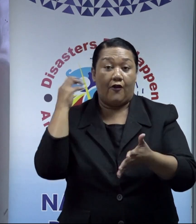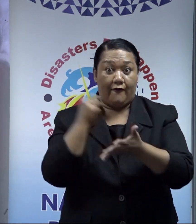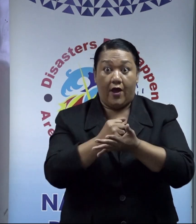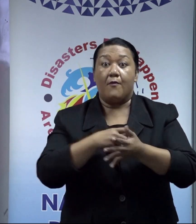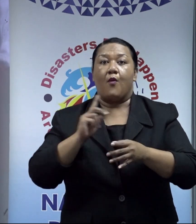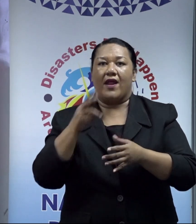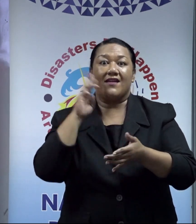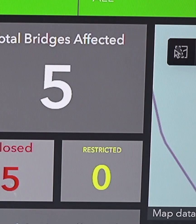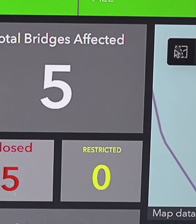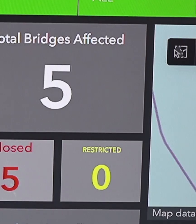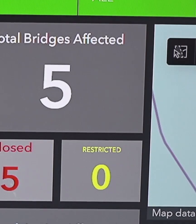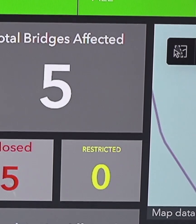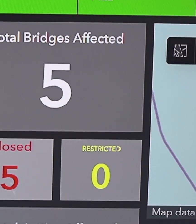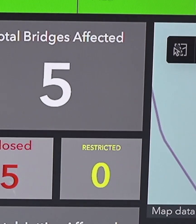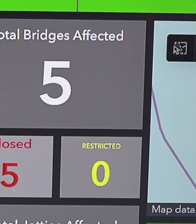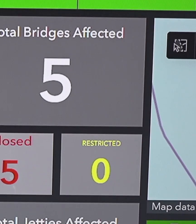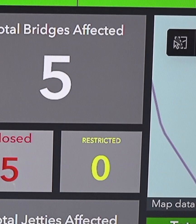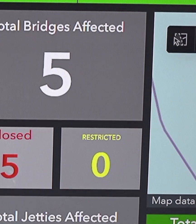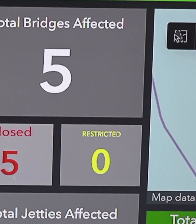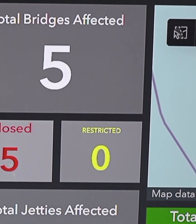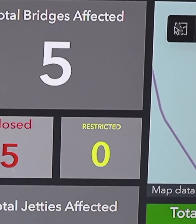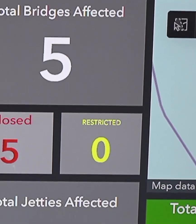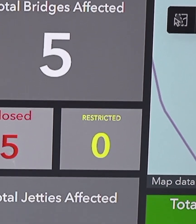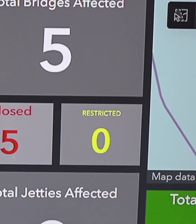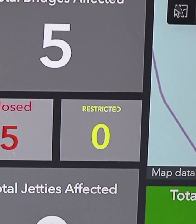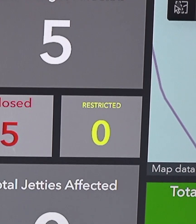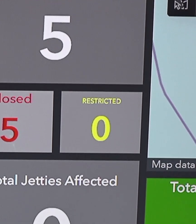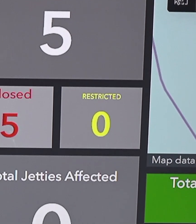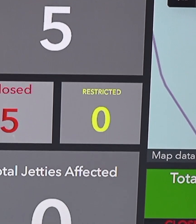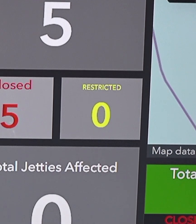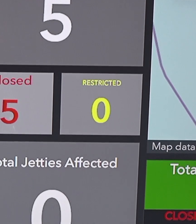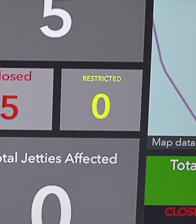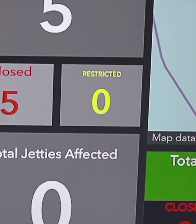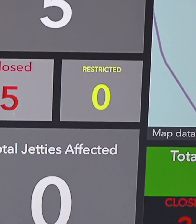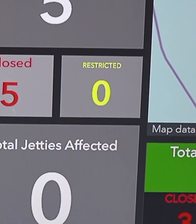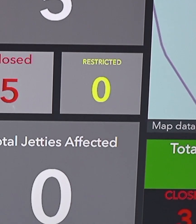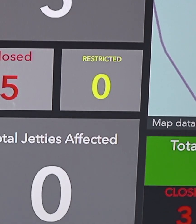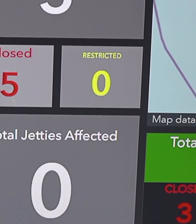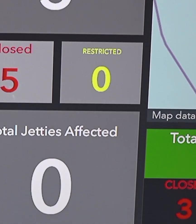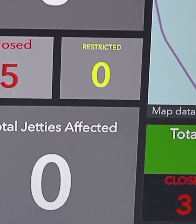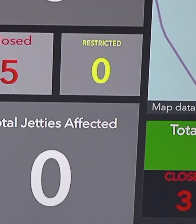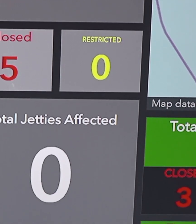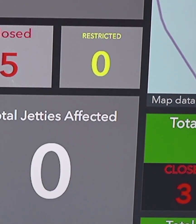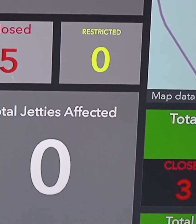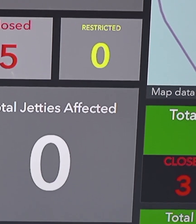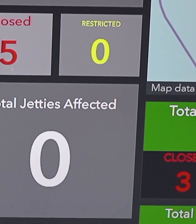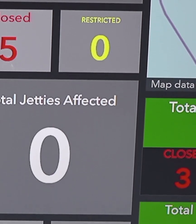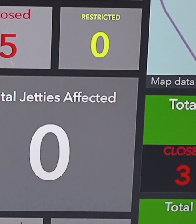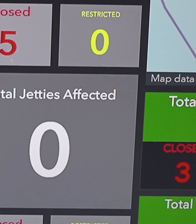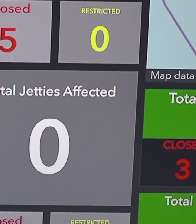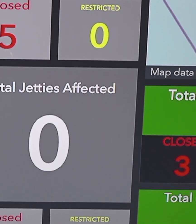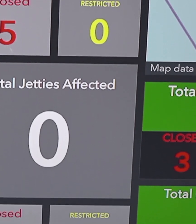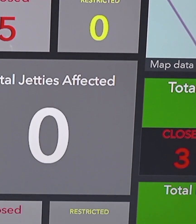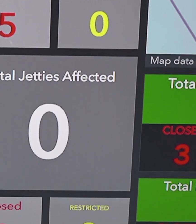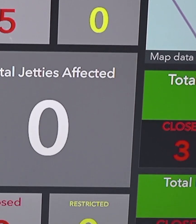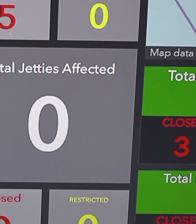received reports of flash flooding in the Northern and Western Division, as well as landslip along the Kings Road. No evacuation